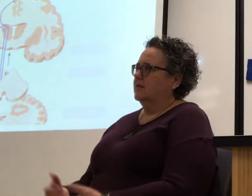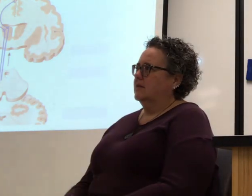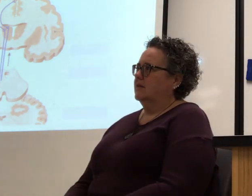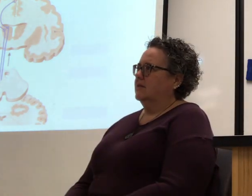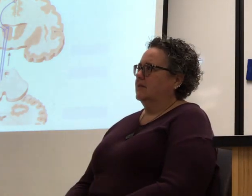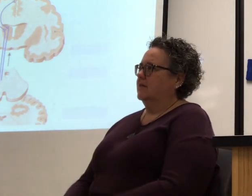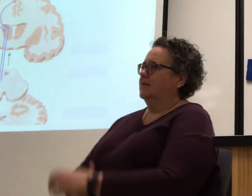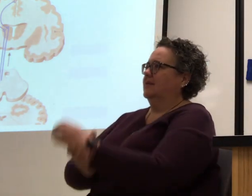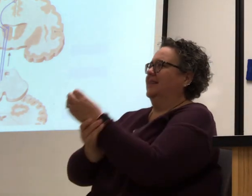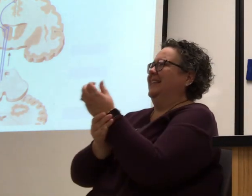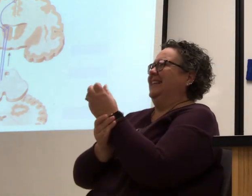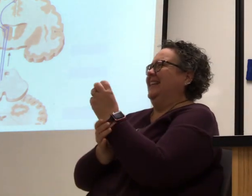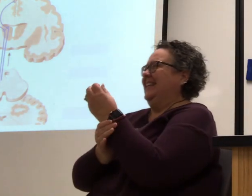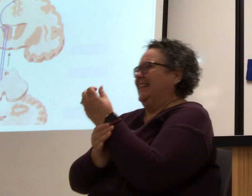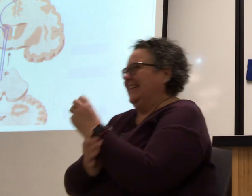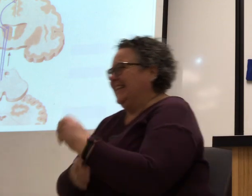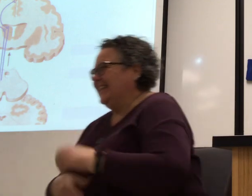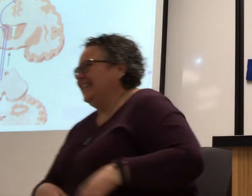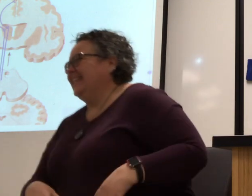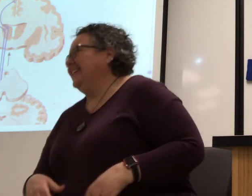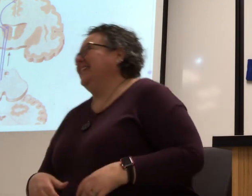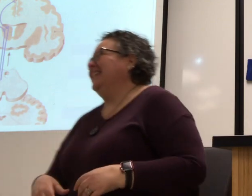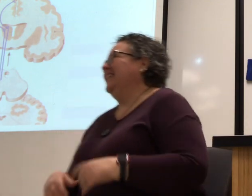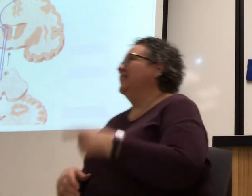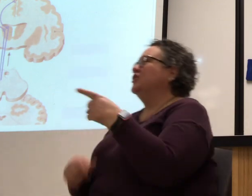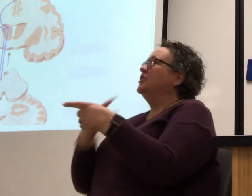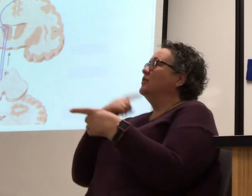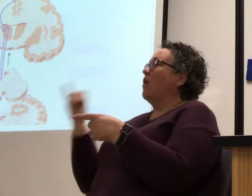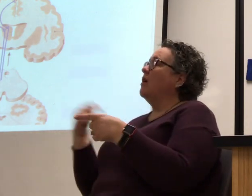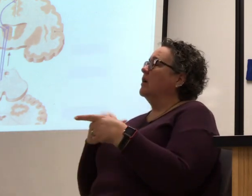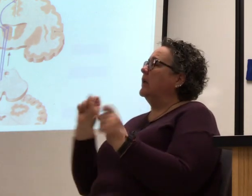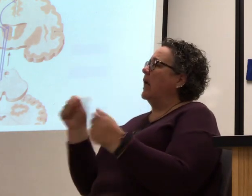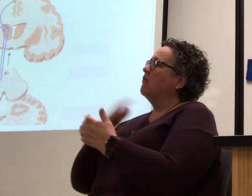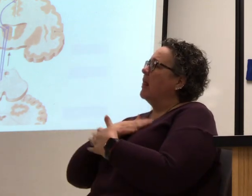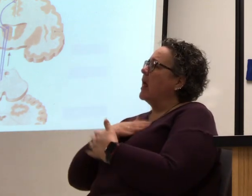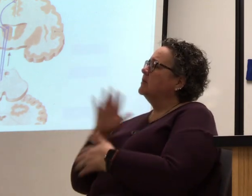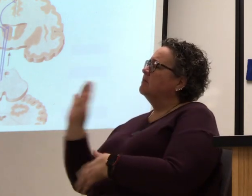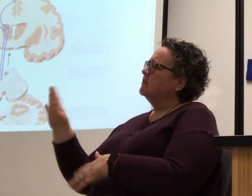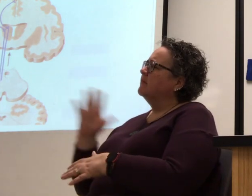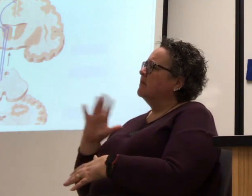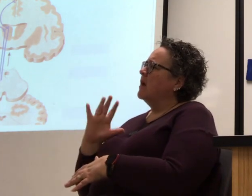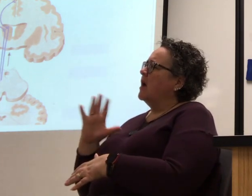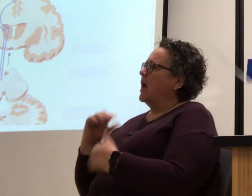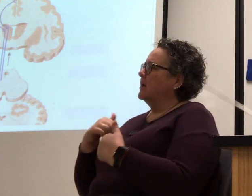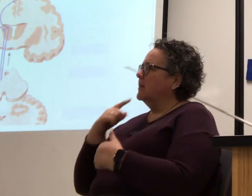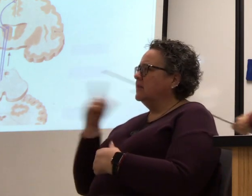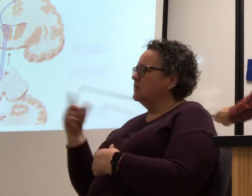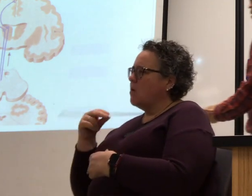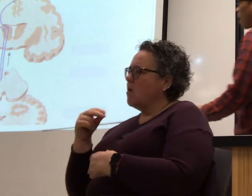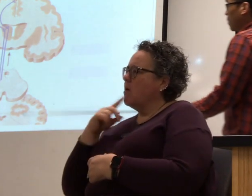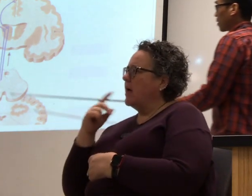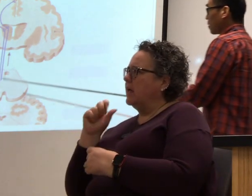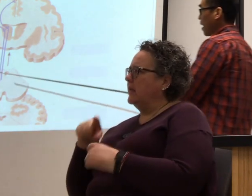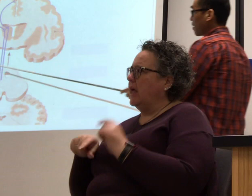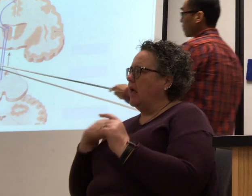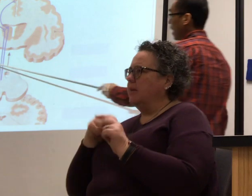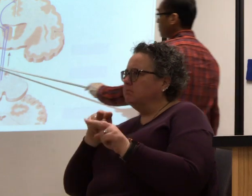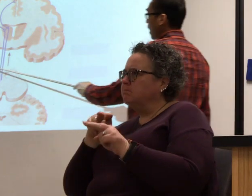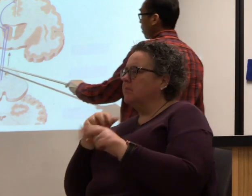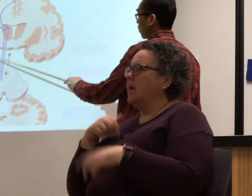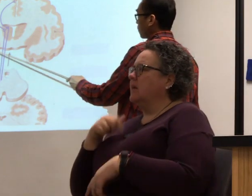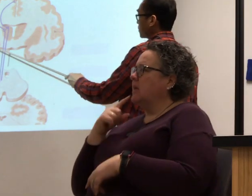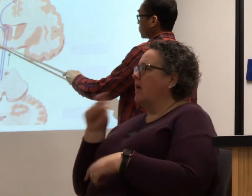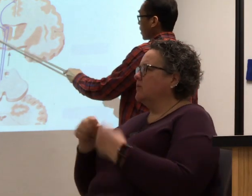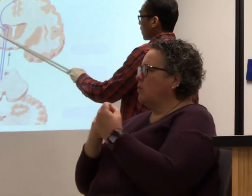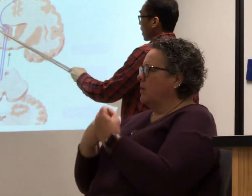That's that gray matter we're talking about. There's a part, every part of your body is topographically